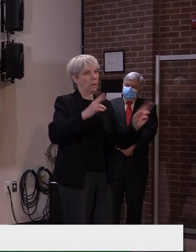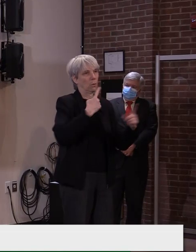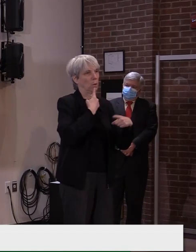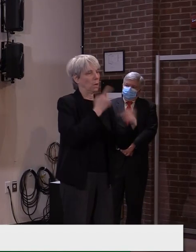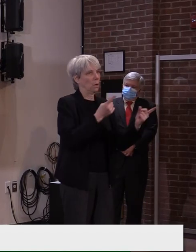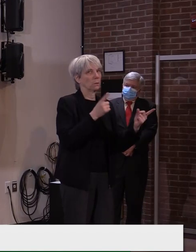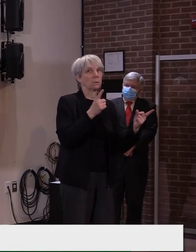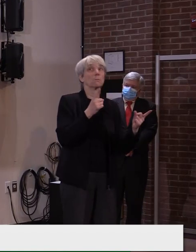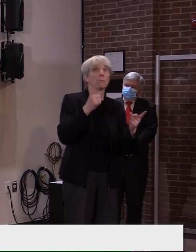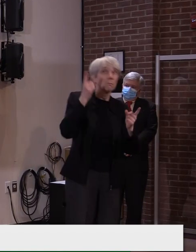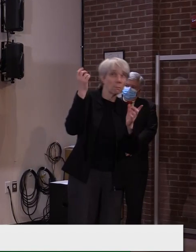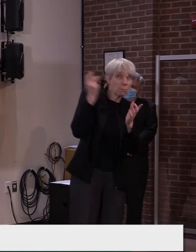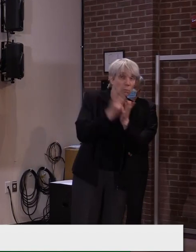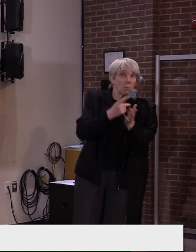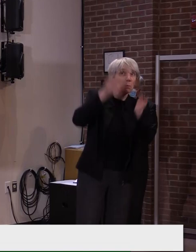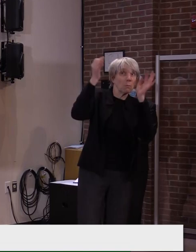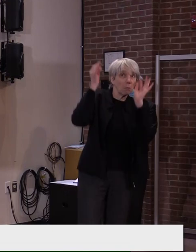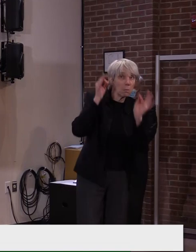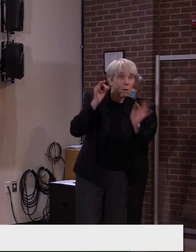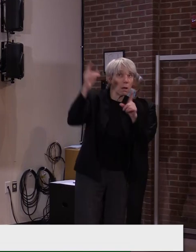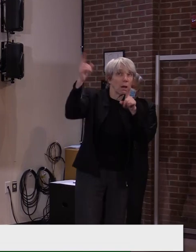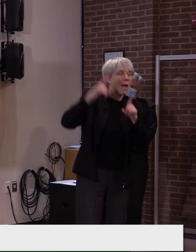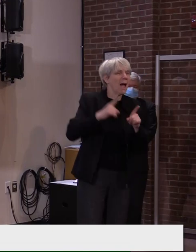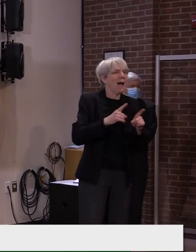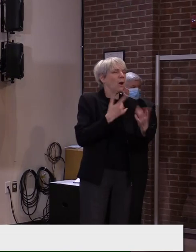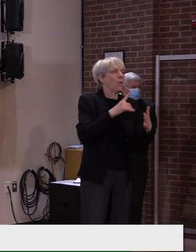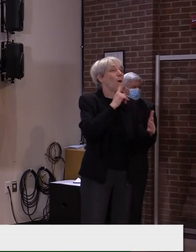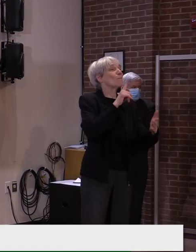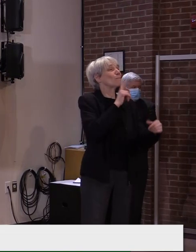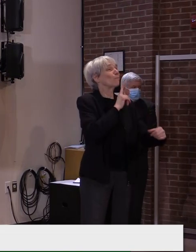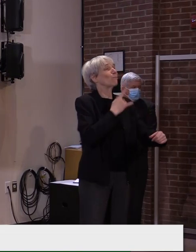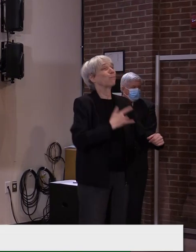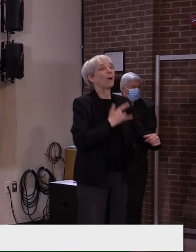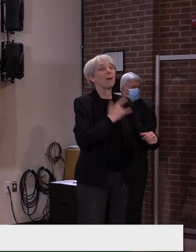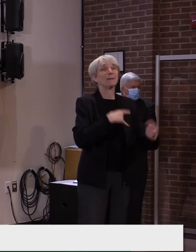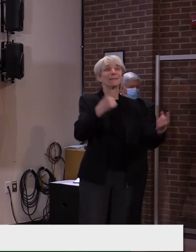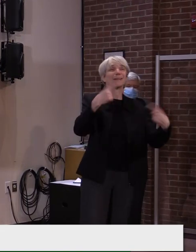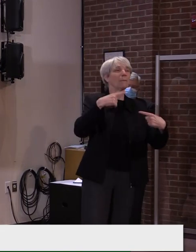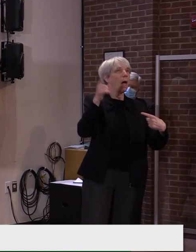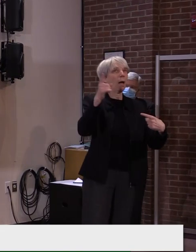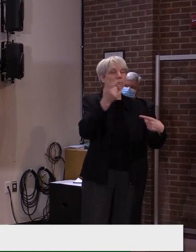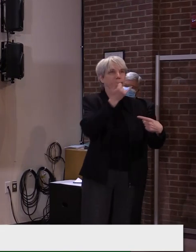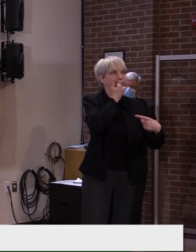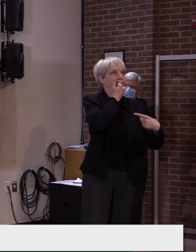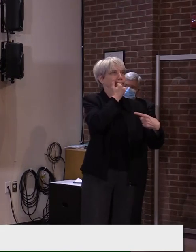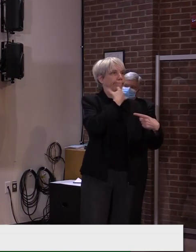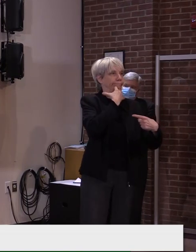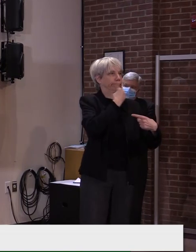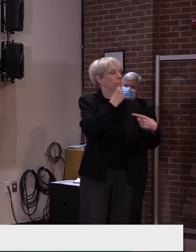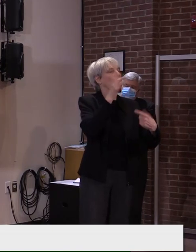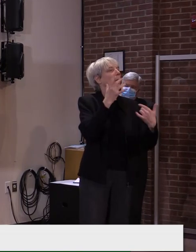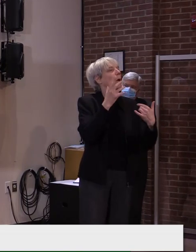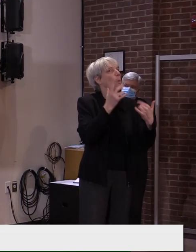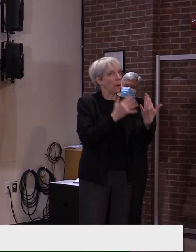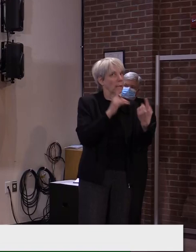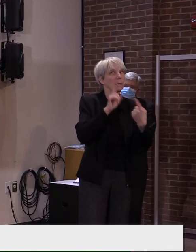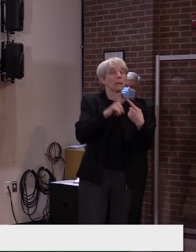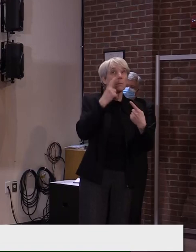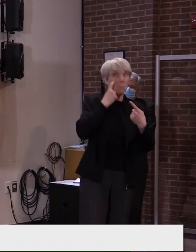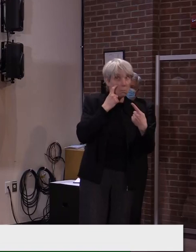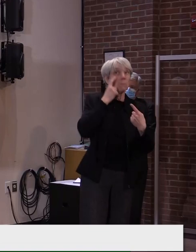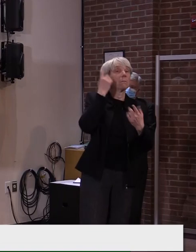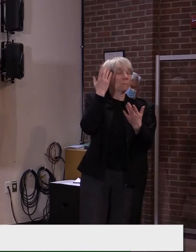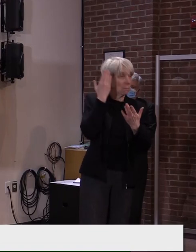that until it actually happens. I just don't want to mislead anyone until we know for sure. But we hope to have a